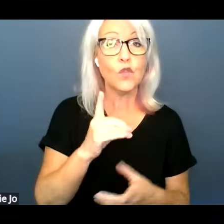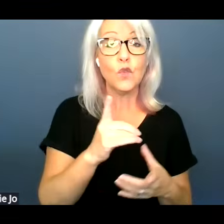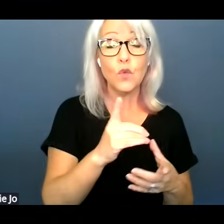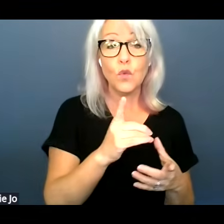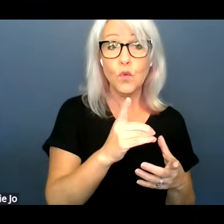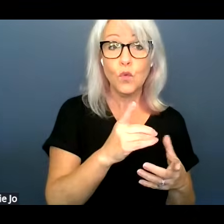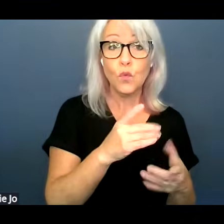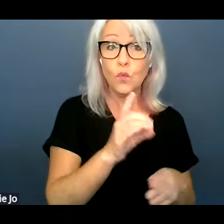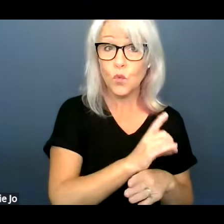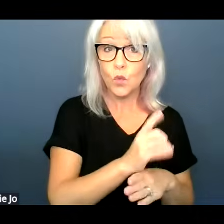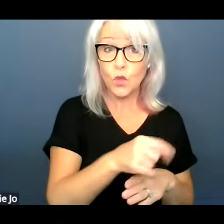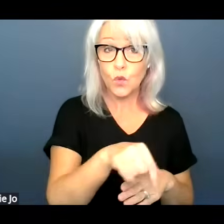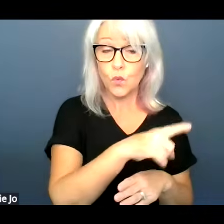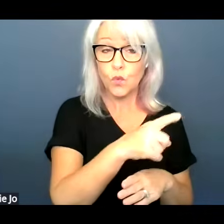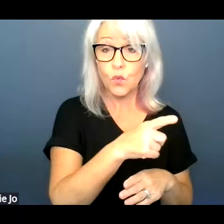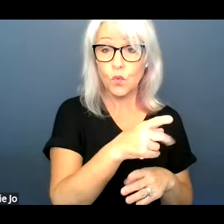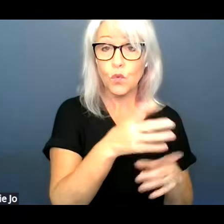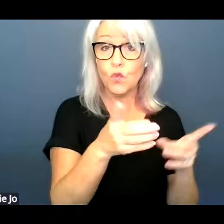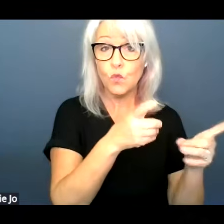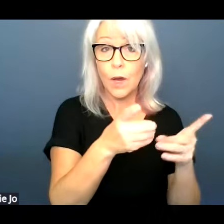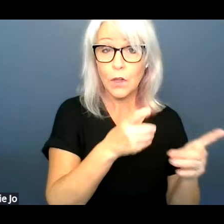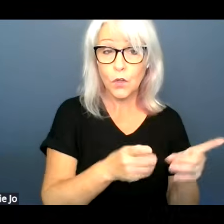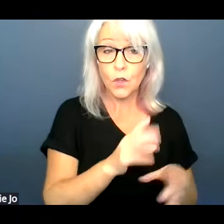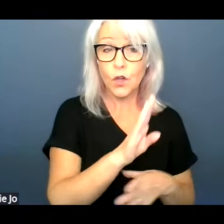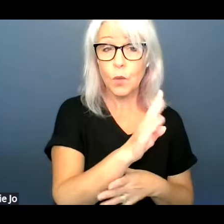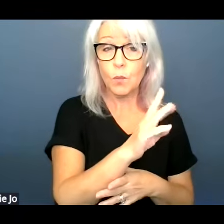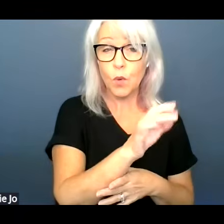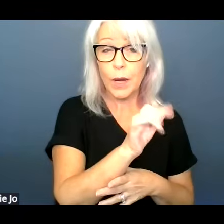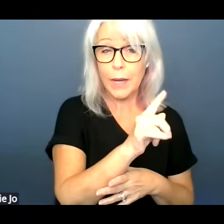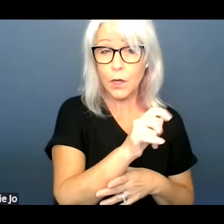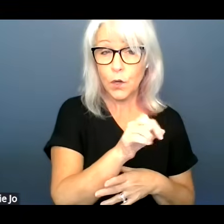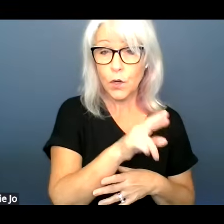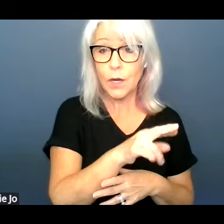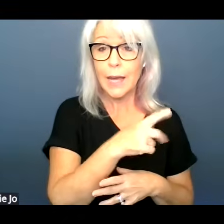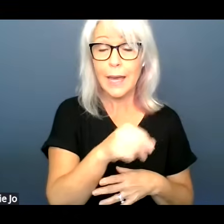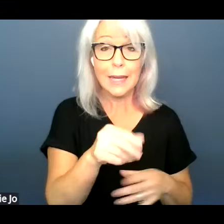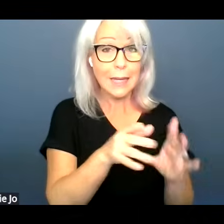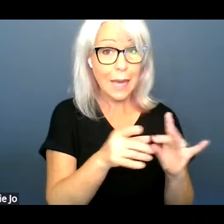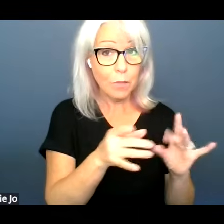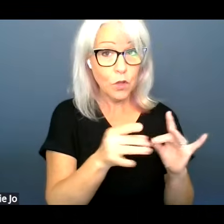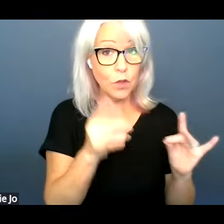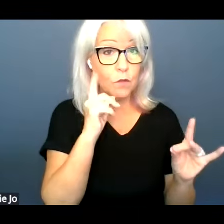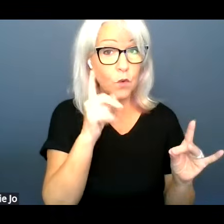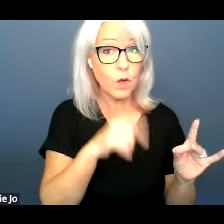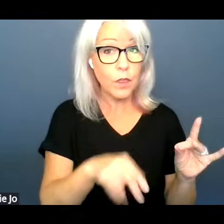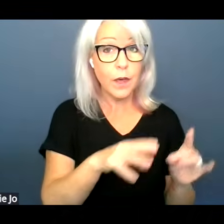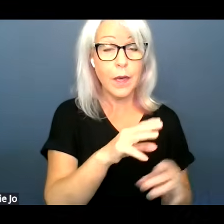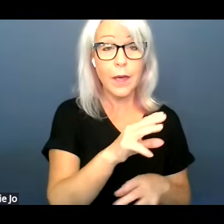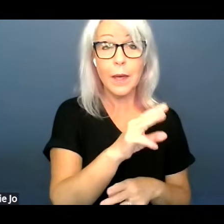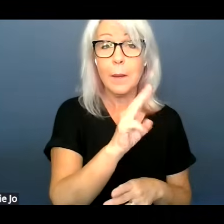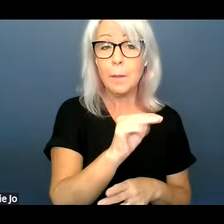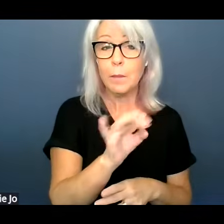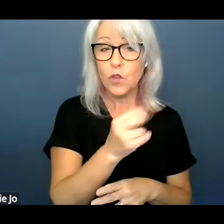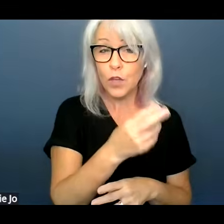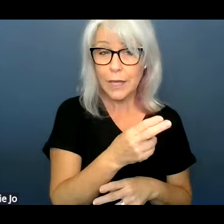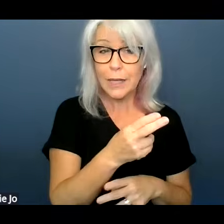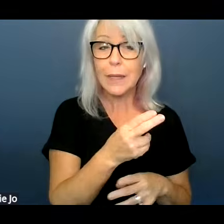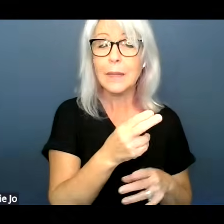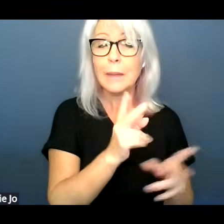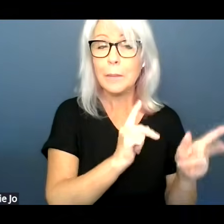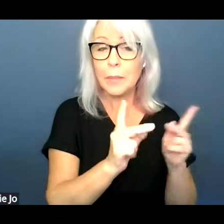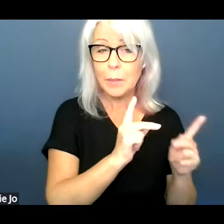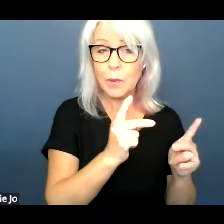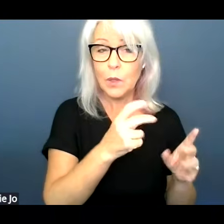ballot proposal. Ballot language statement of purpose and caption for the MOP, that's Michiganders for Money Out of Politics